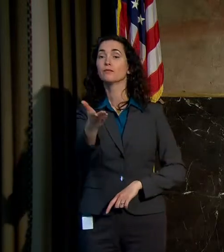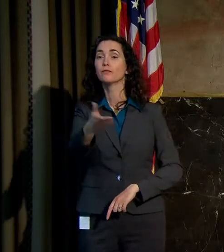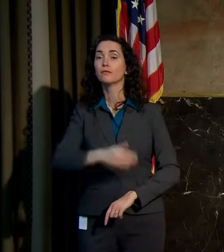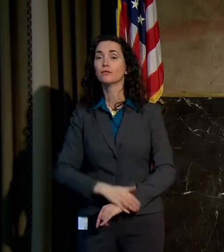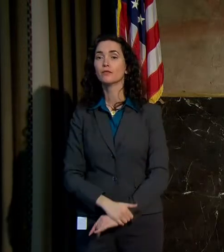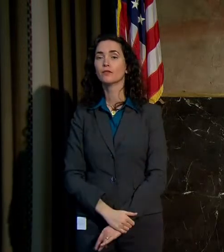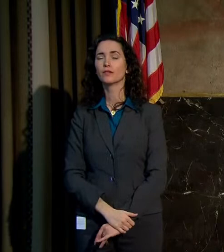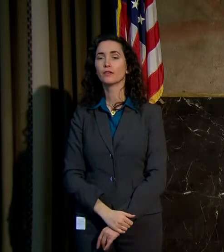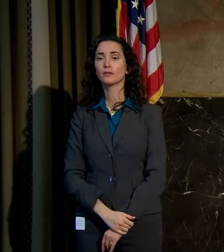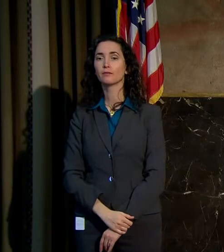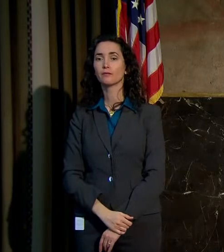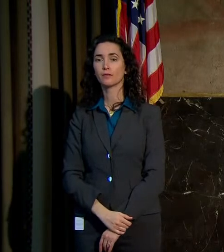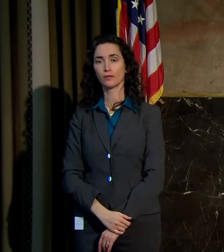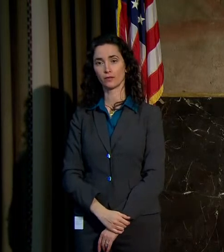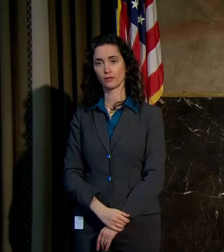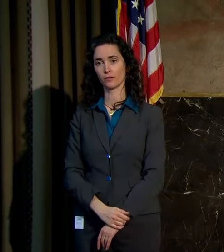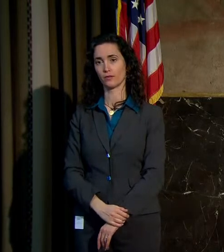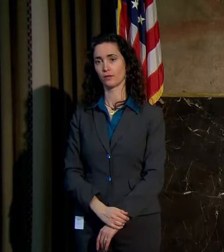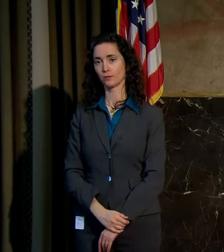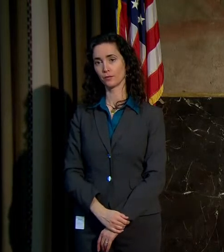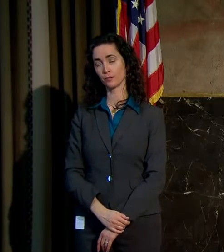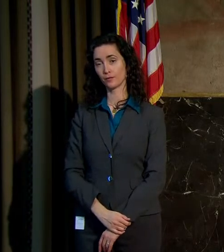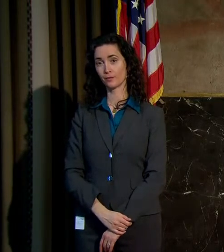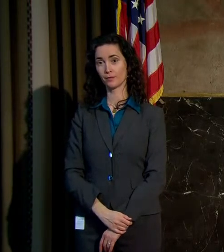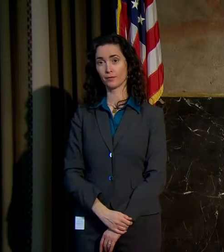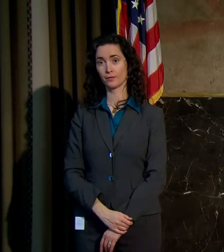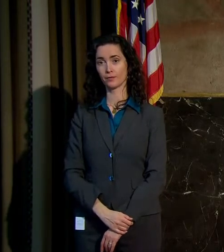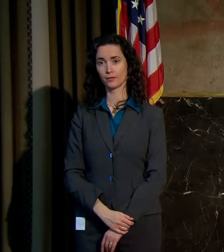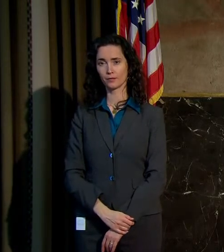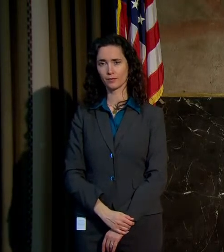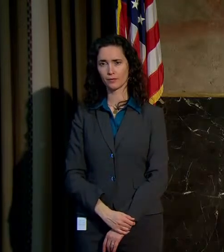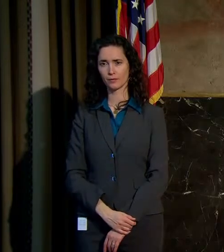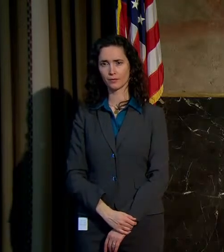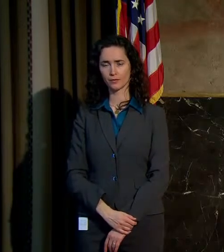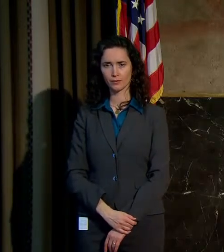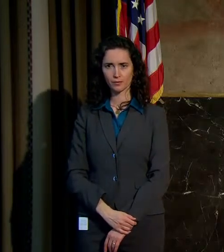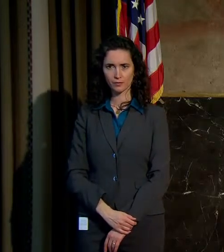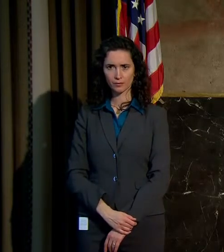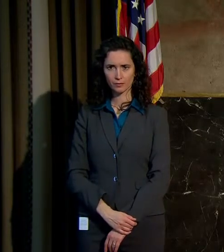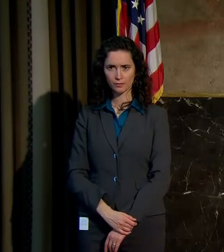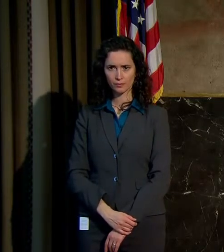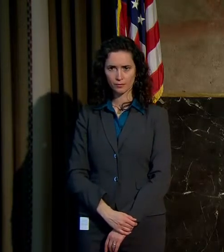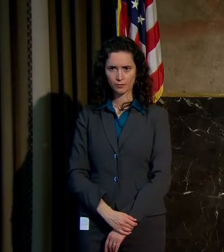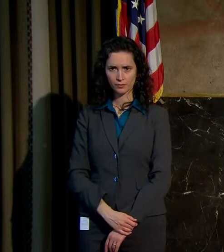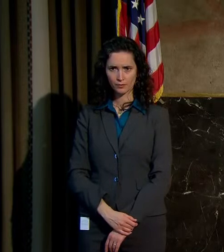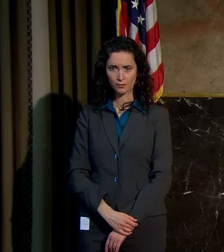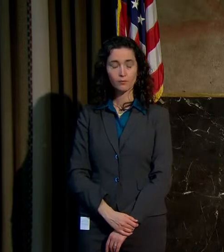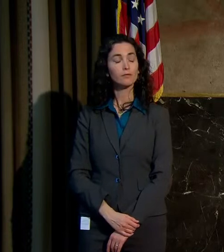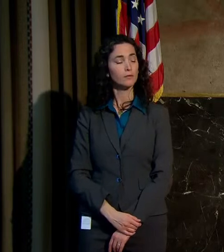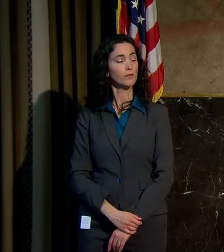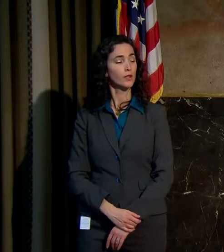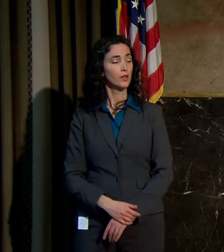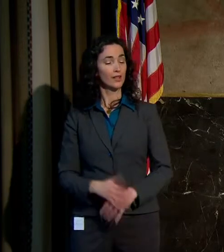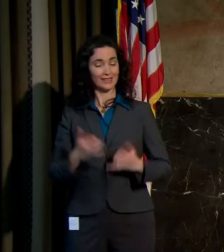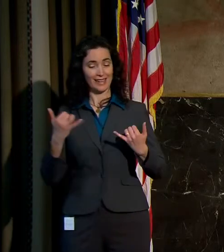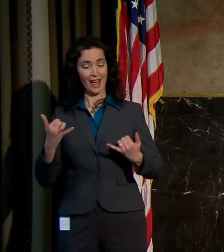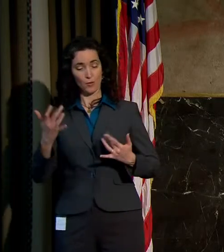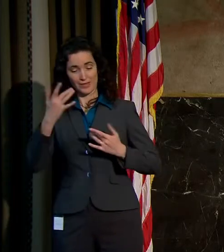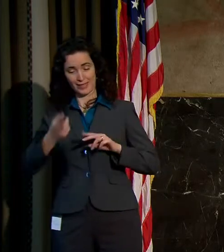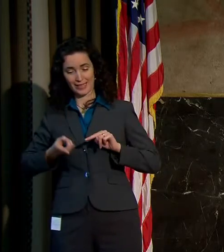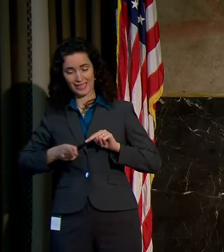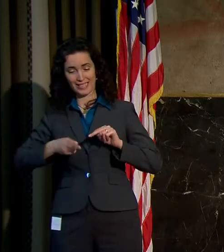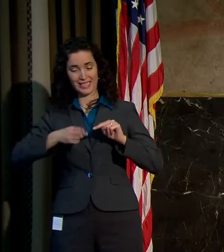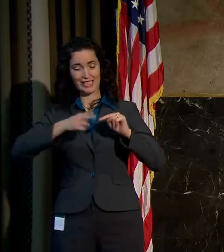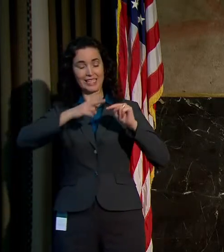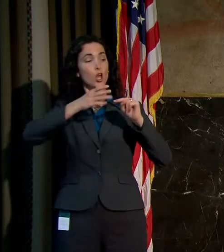Since we're nearing the peak of this surge, does it look like we're going to need that extra help in the hospitals like we have in the